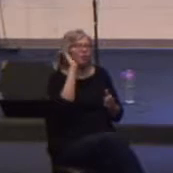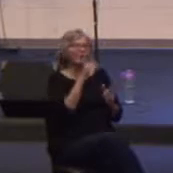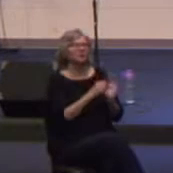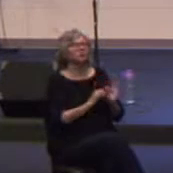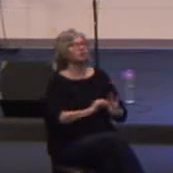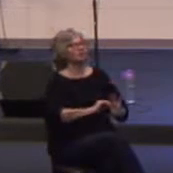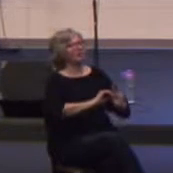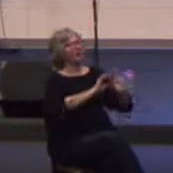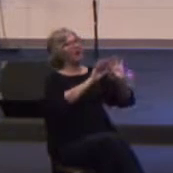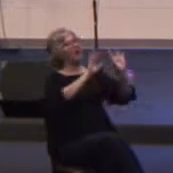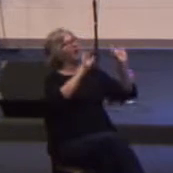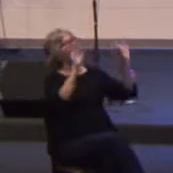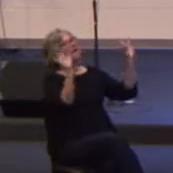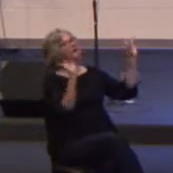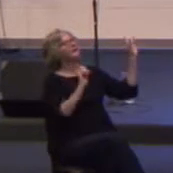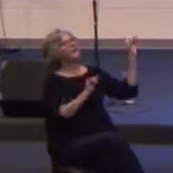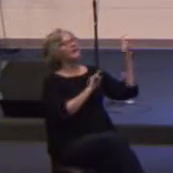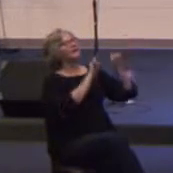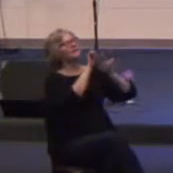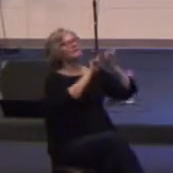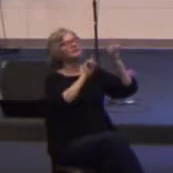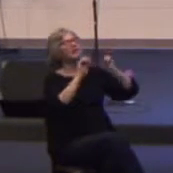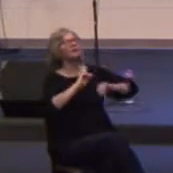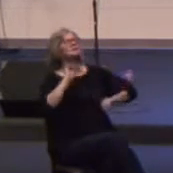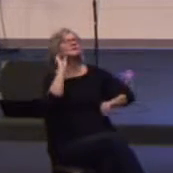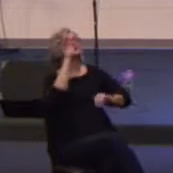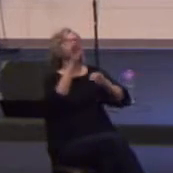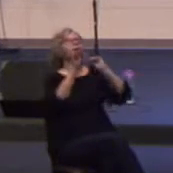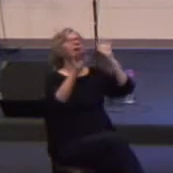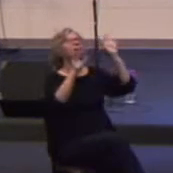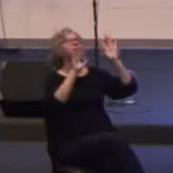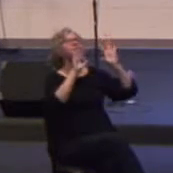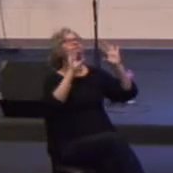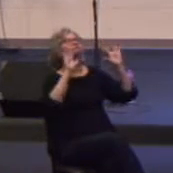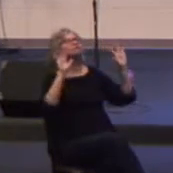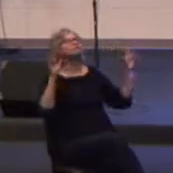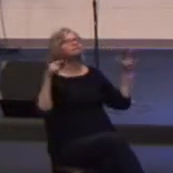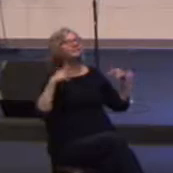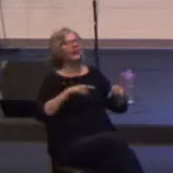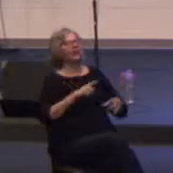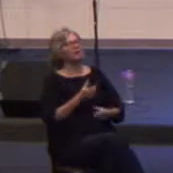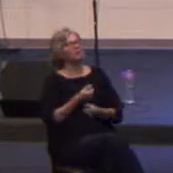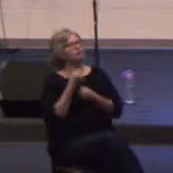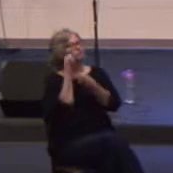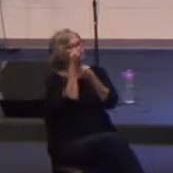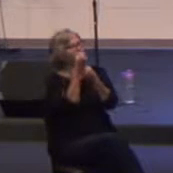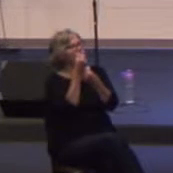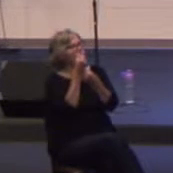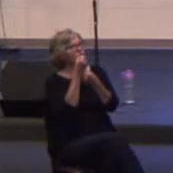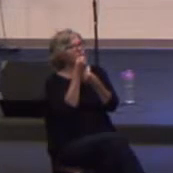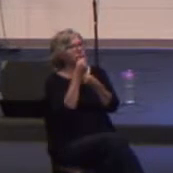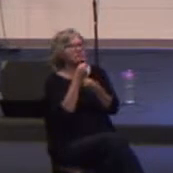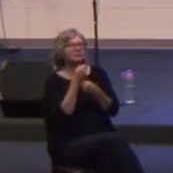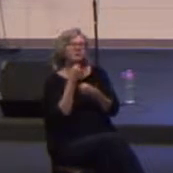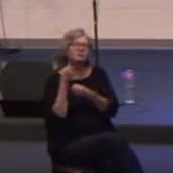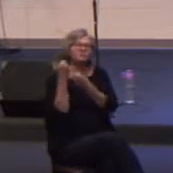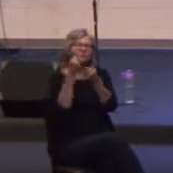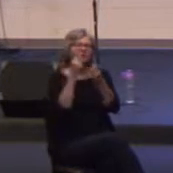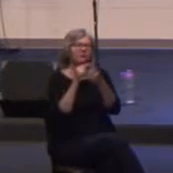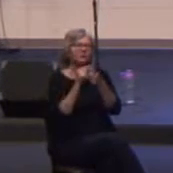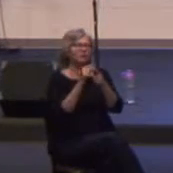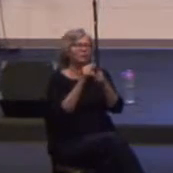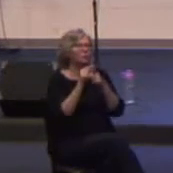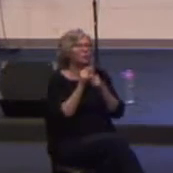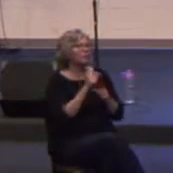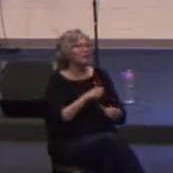them like stars in the sky as you hold firmly to the word of life. We replace